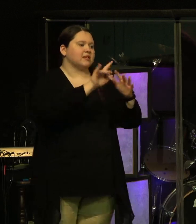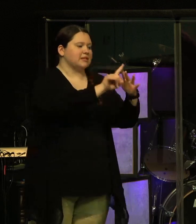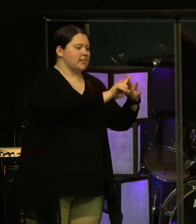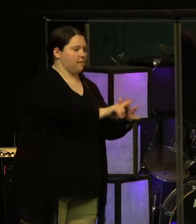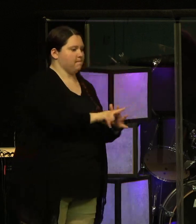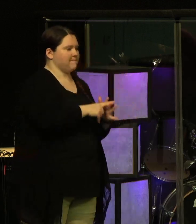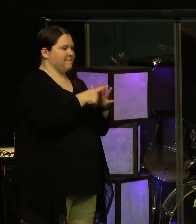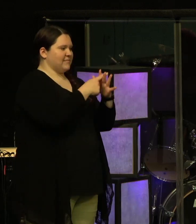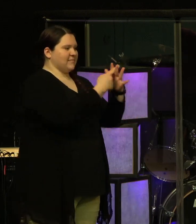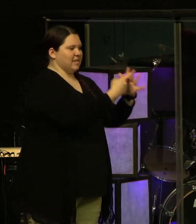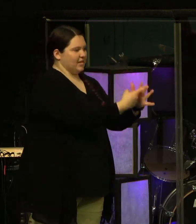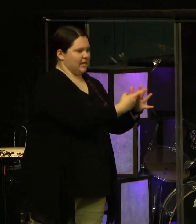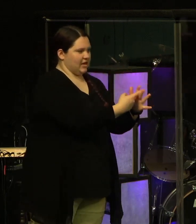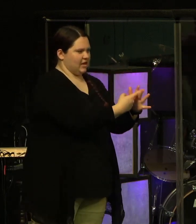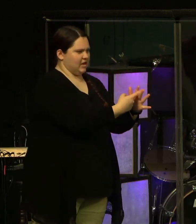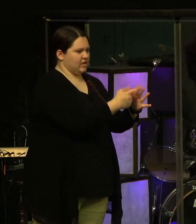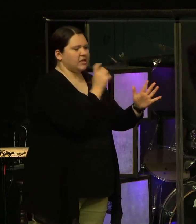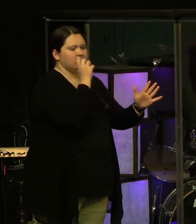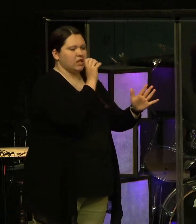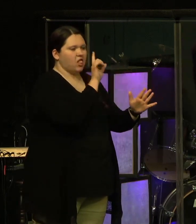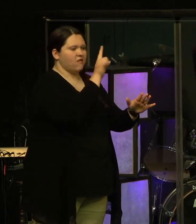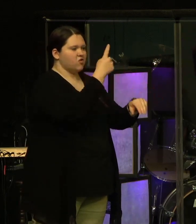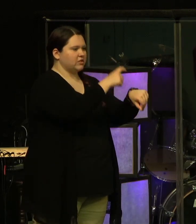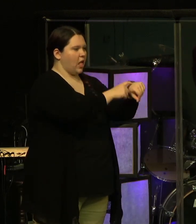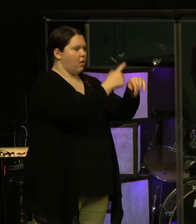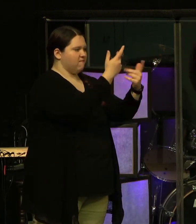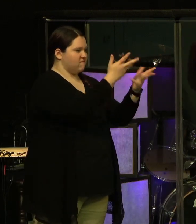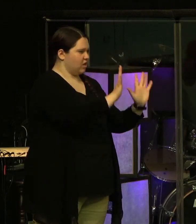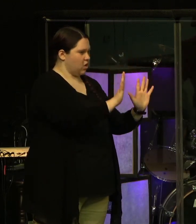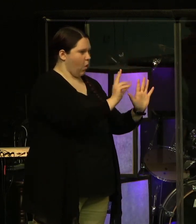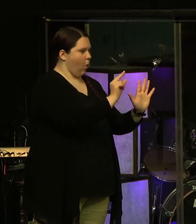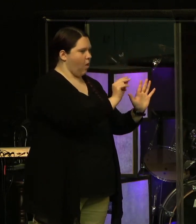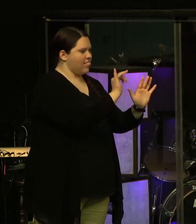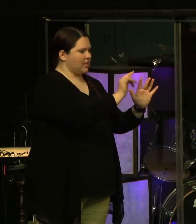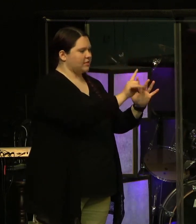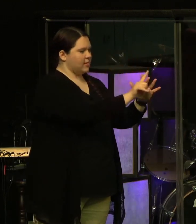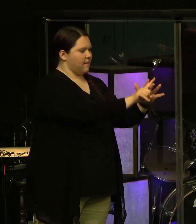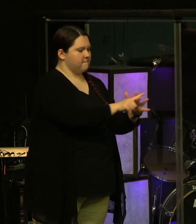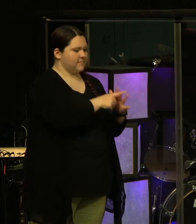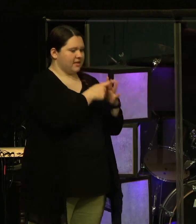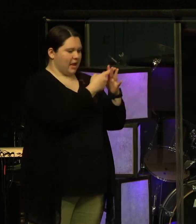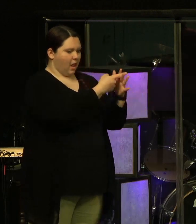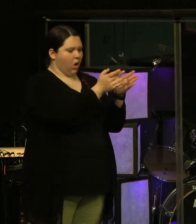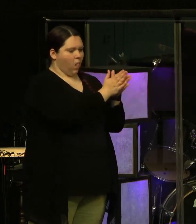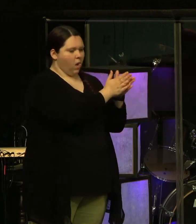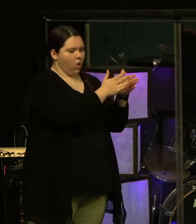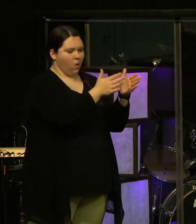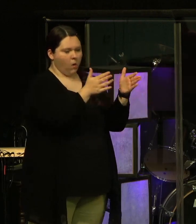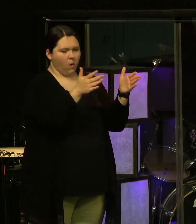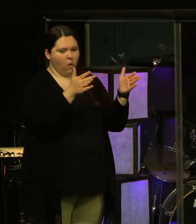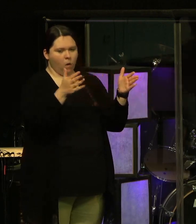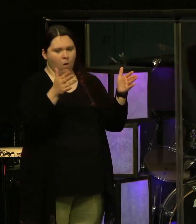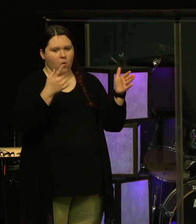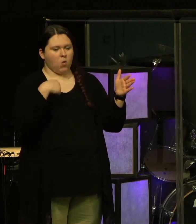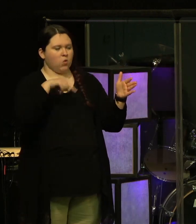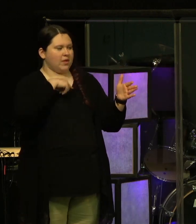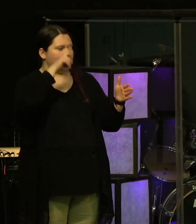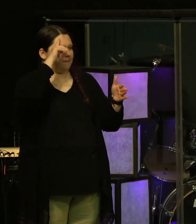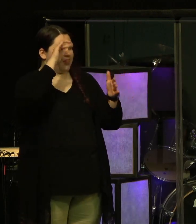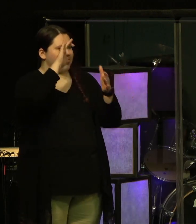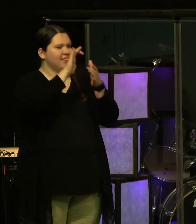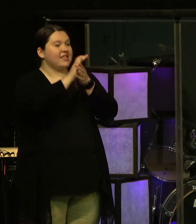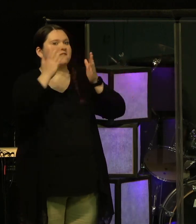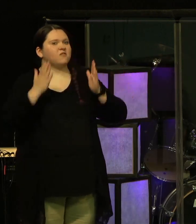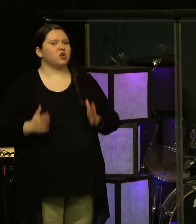not a once and done thing. That's the beginning. But we are